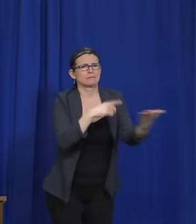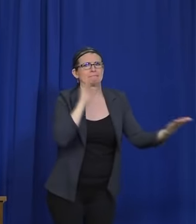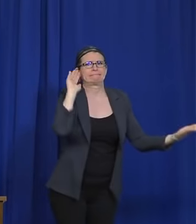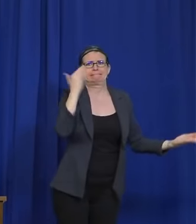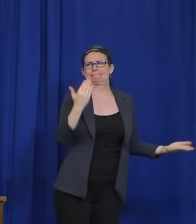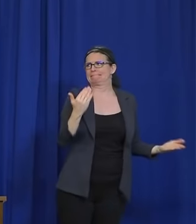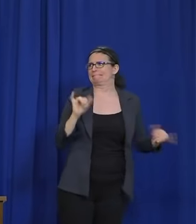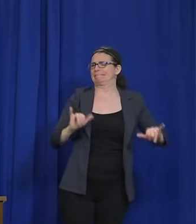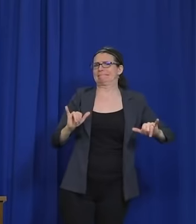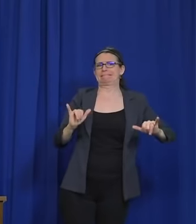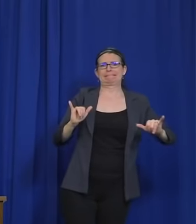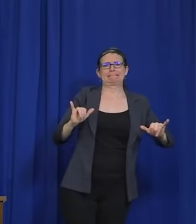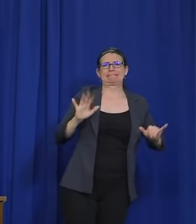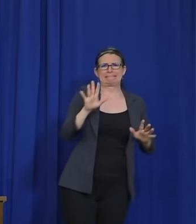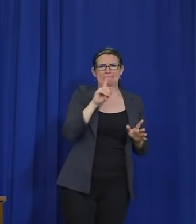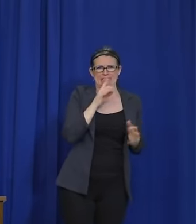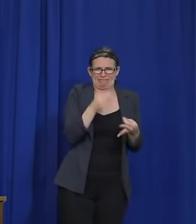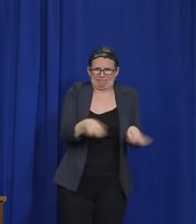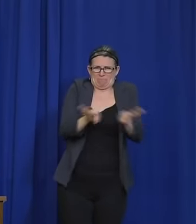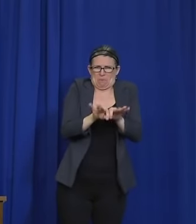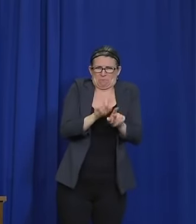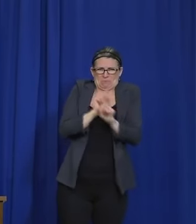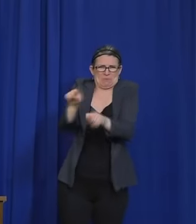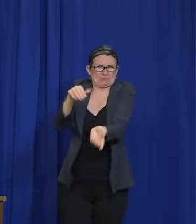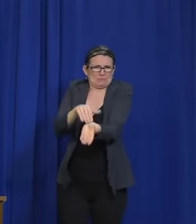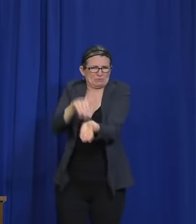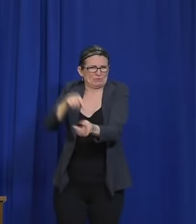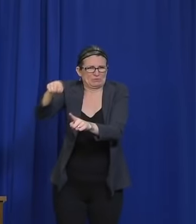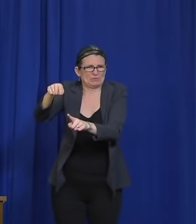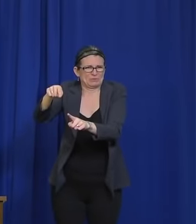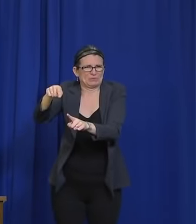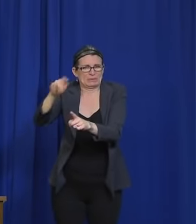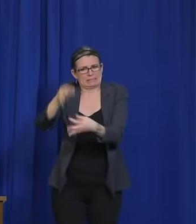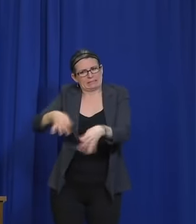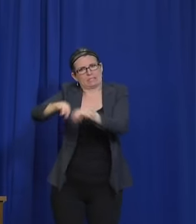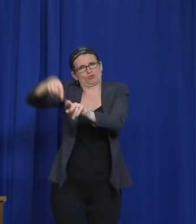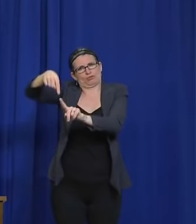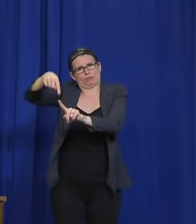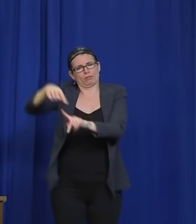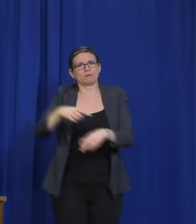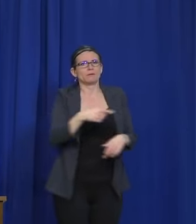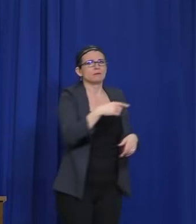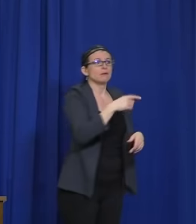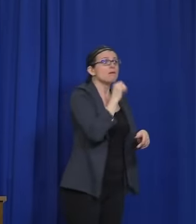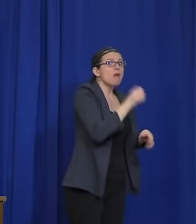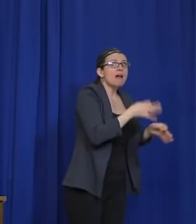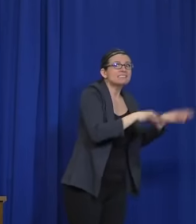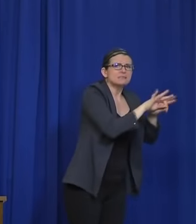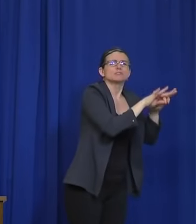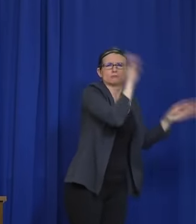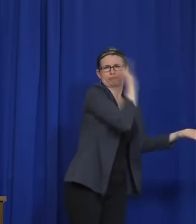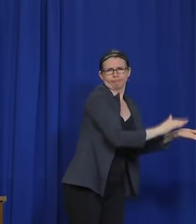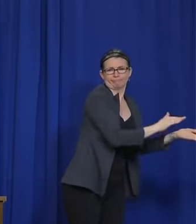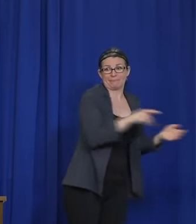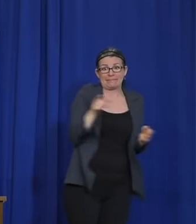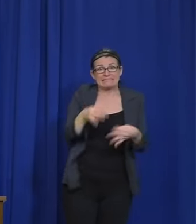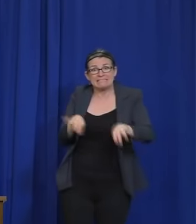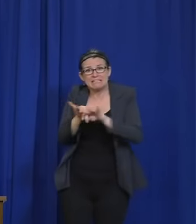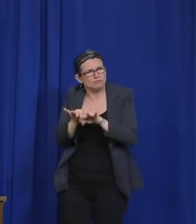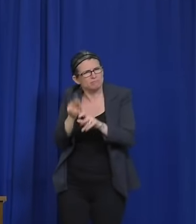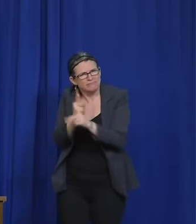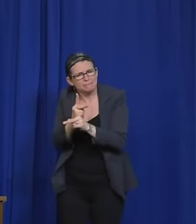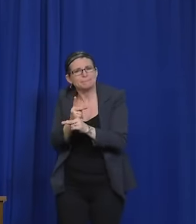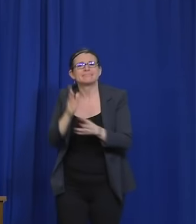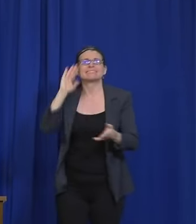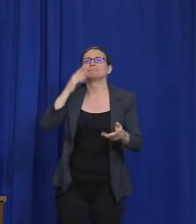from the important, you know, against the diseases that could potentially be devastating to children, get your children vaccine.